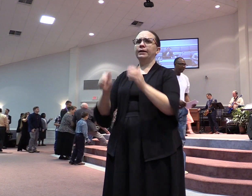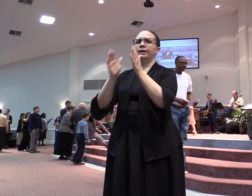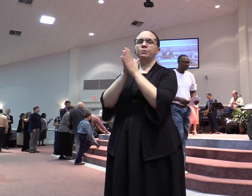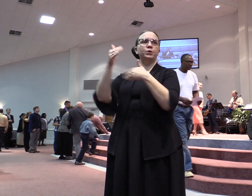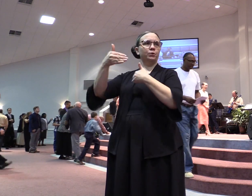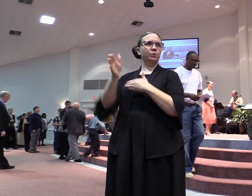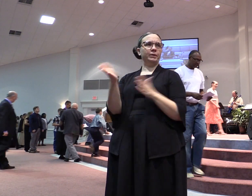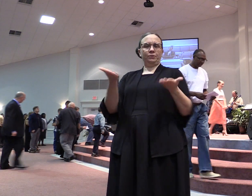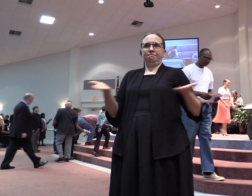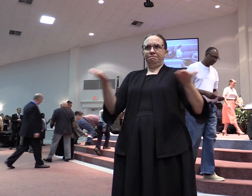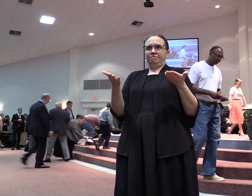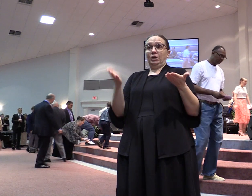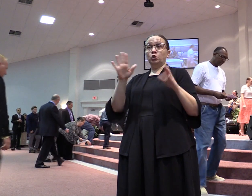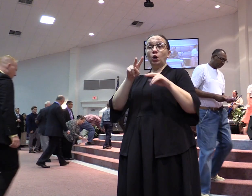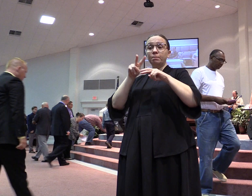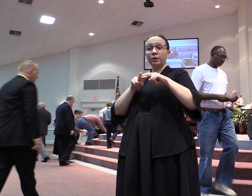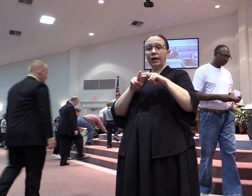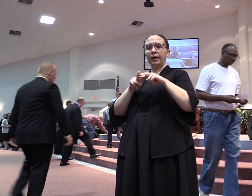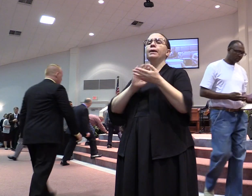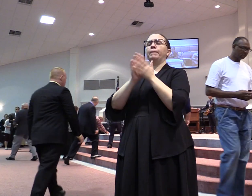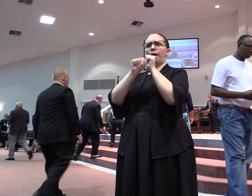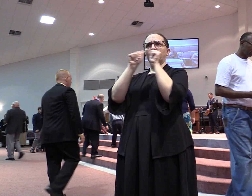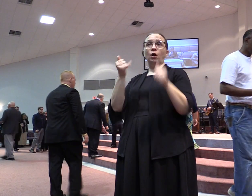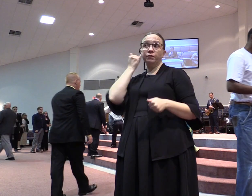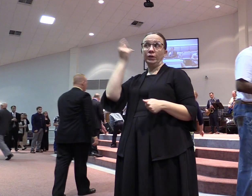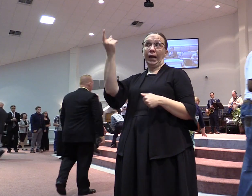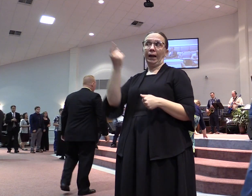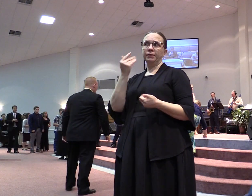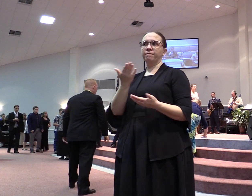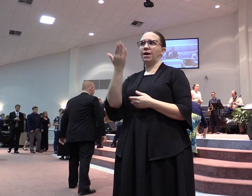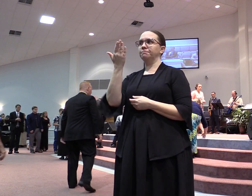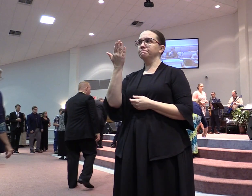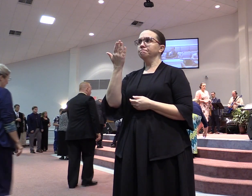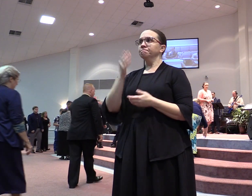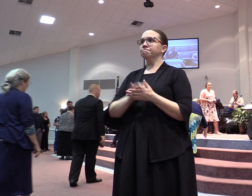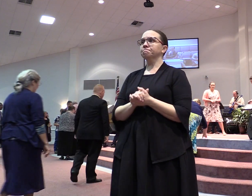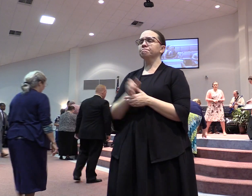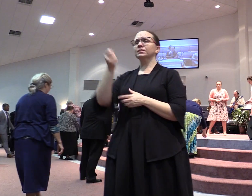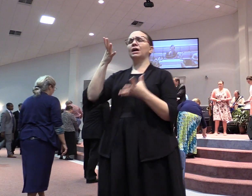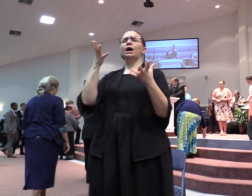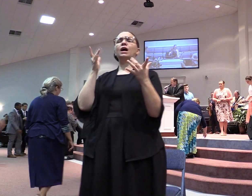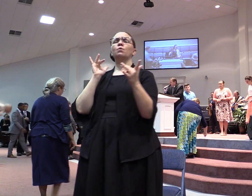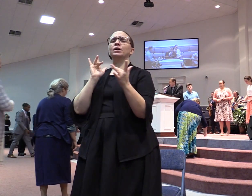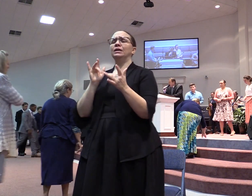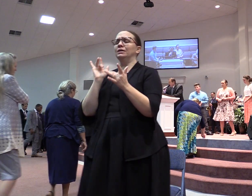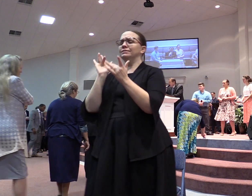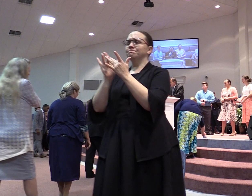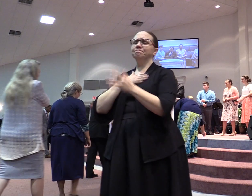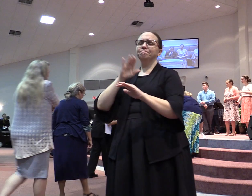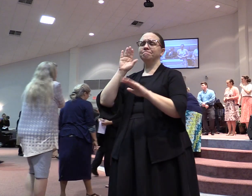room. Turn your pew into an altar if you can't get to the front. God, I want to reach my